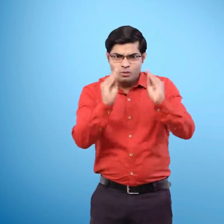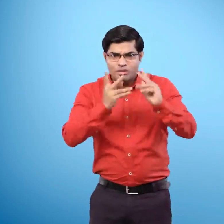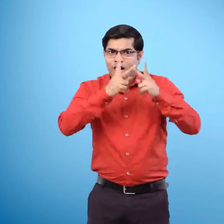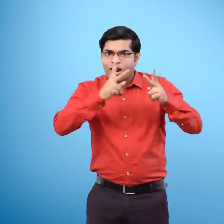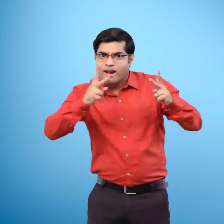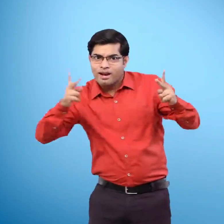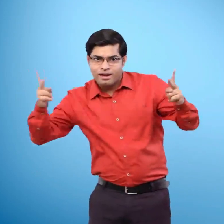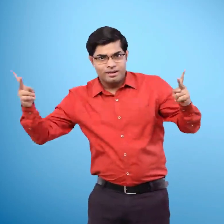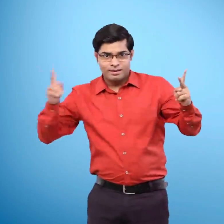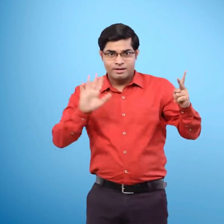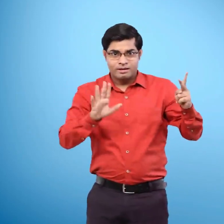patterns